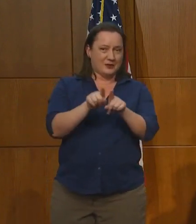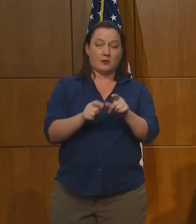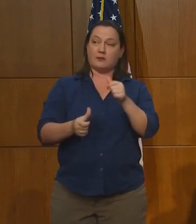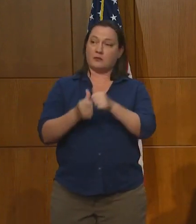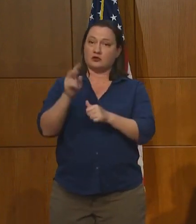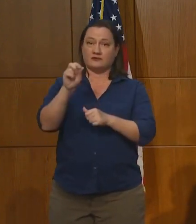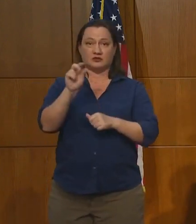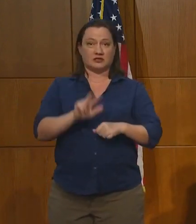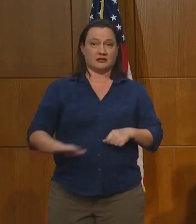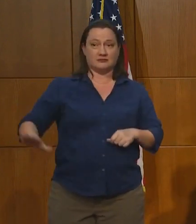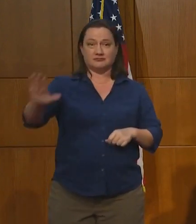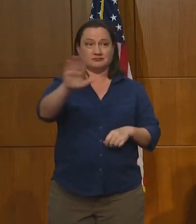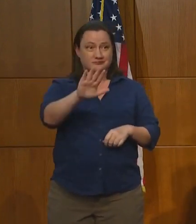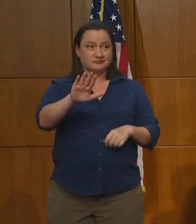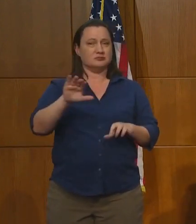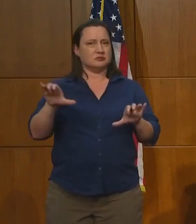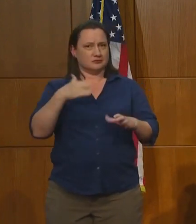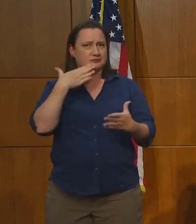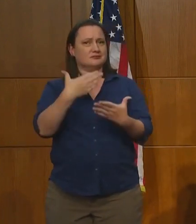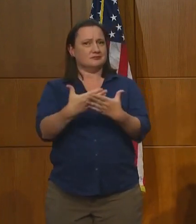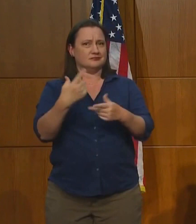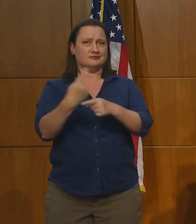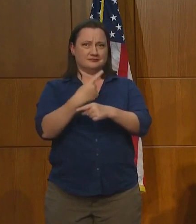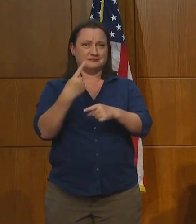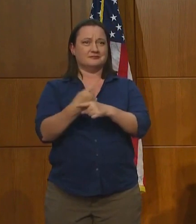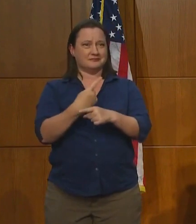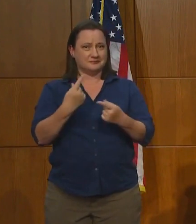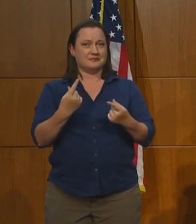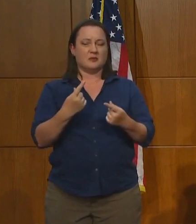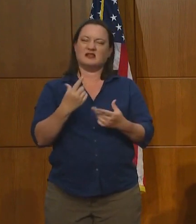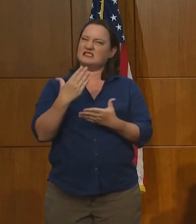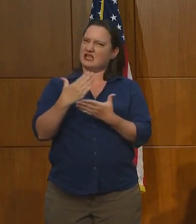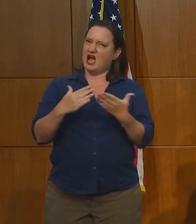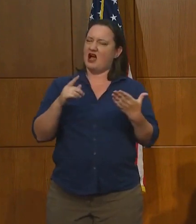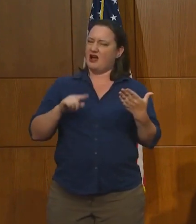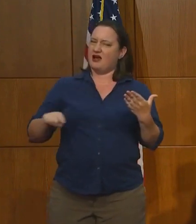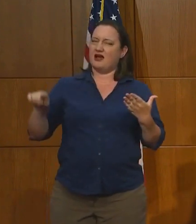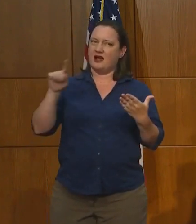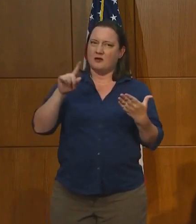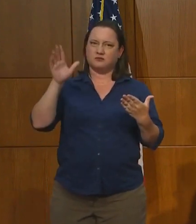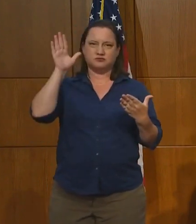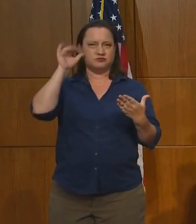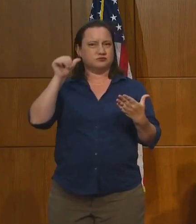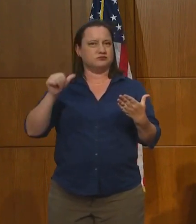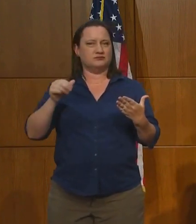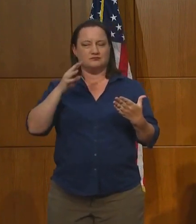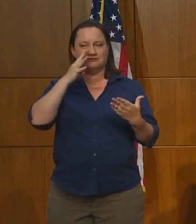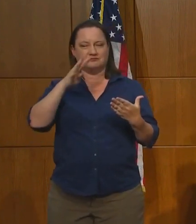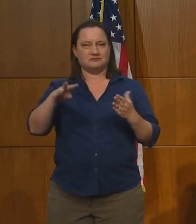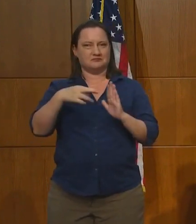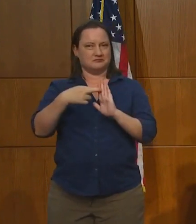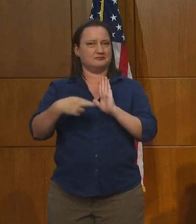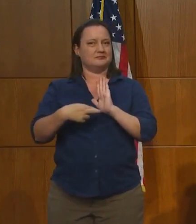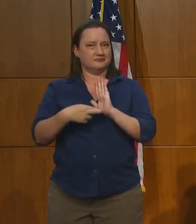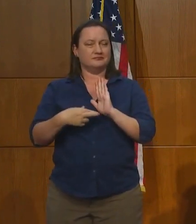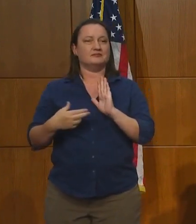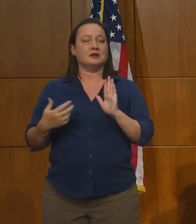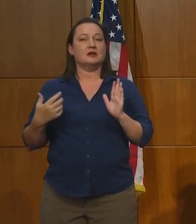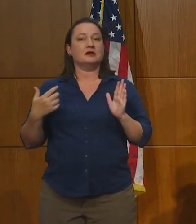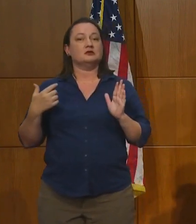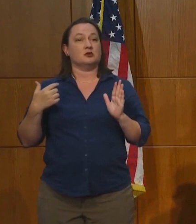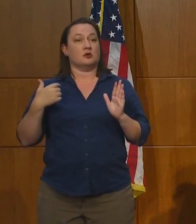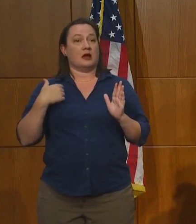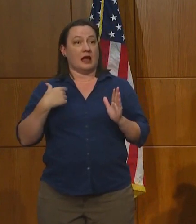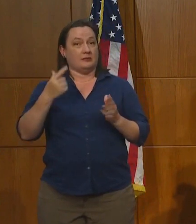And I hear reports, not just from Hampton Roads, but across the Commonwealth. And I'm here today